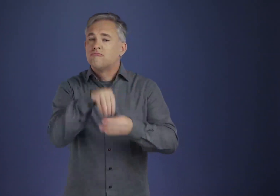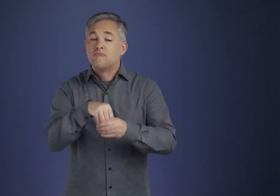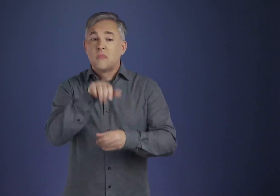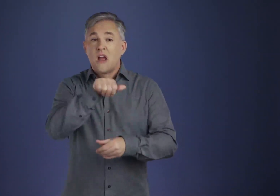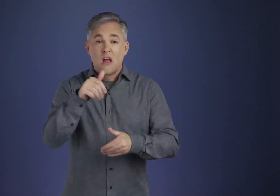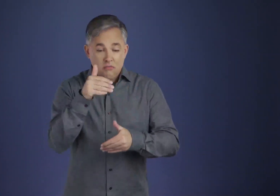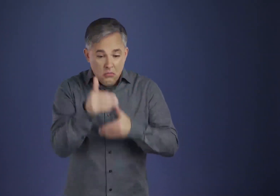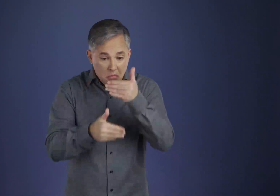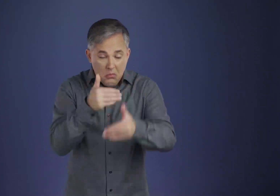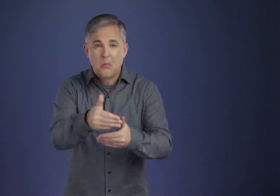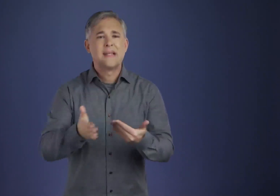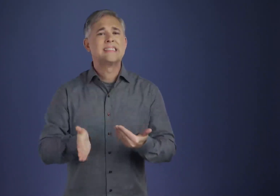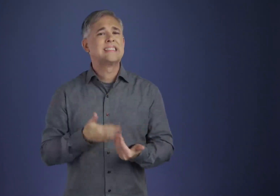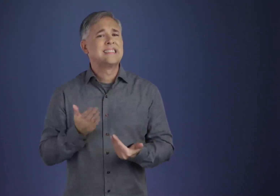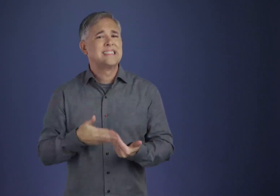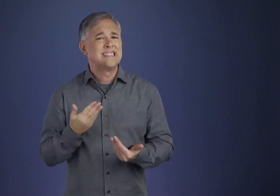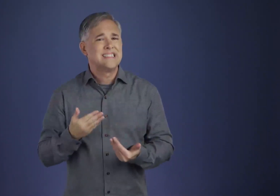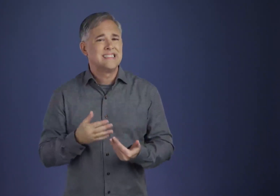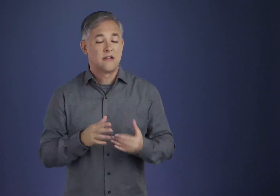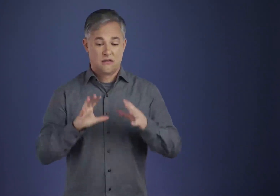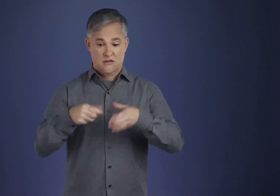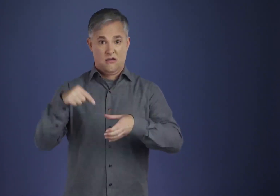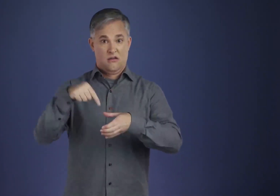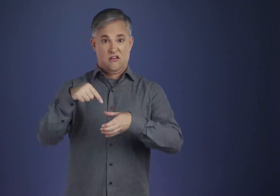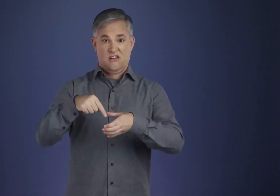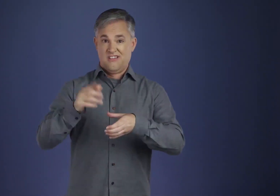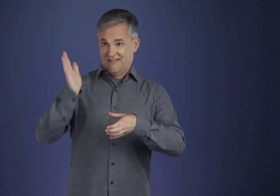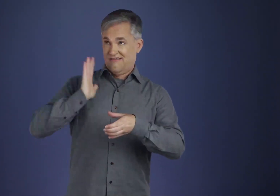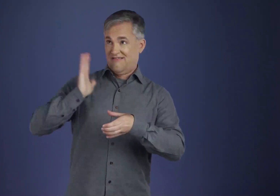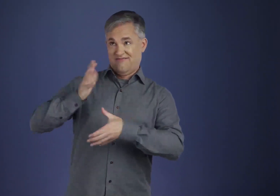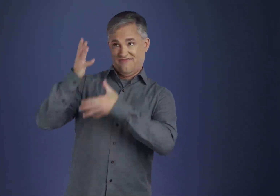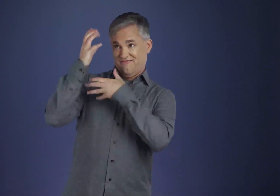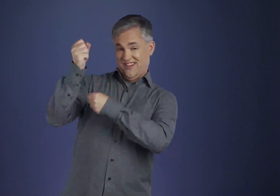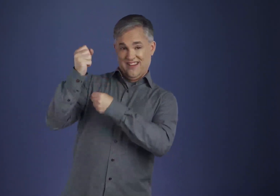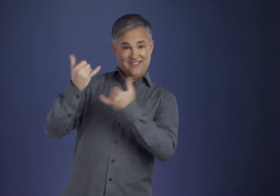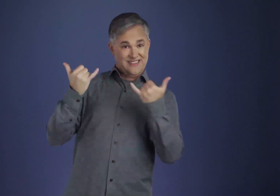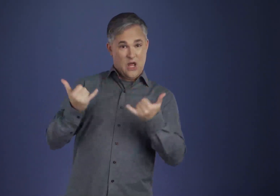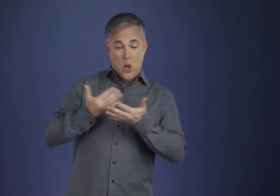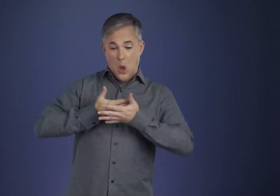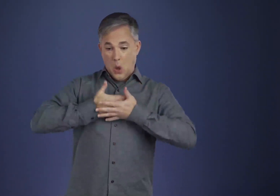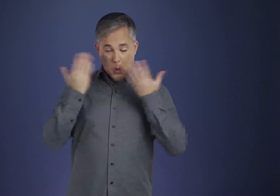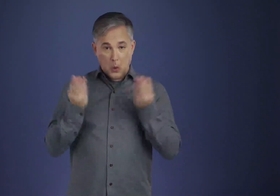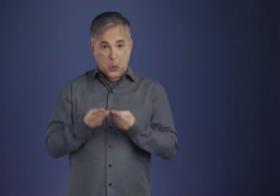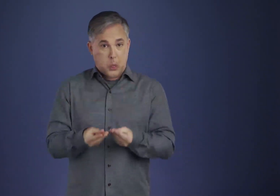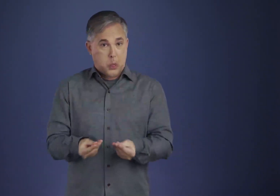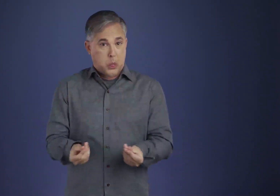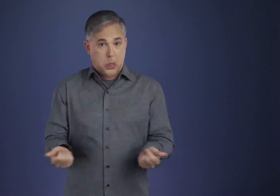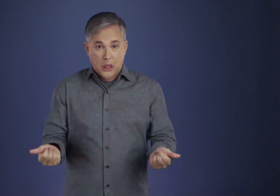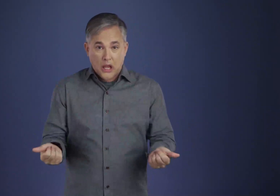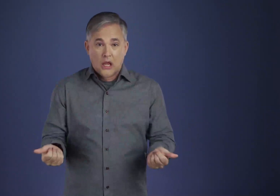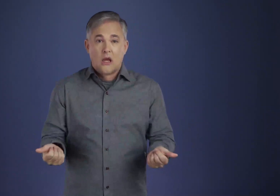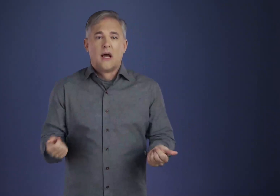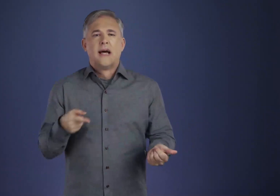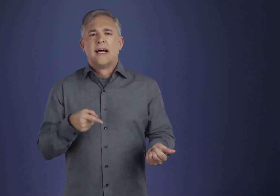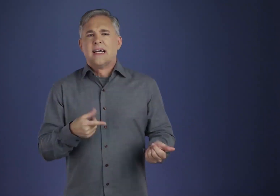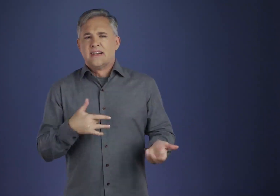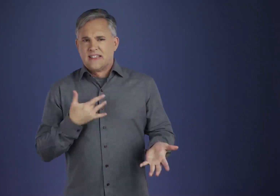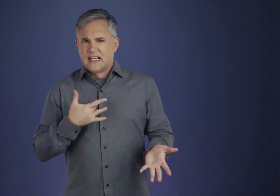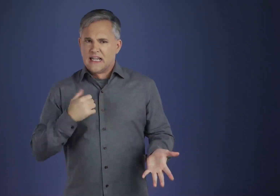Sometimes AA comes harder to those who have lost or rejected faith than to those who never had any faith at all, for they